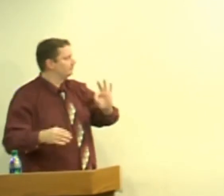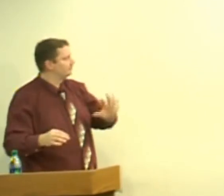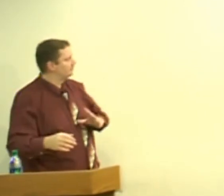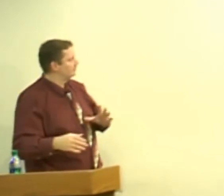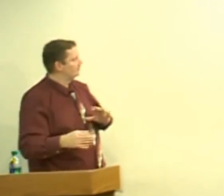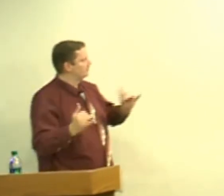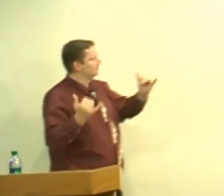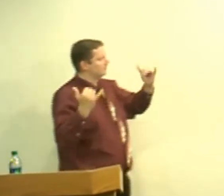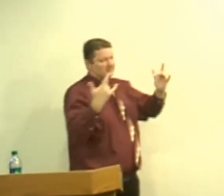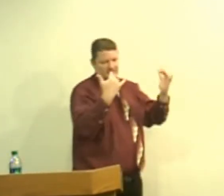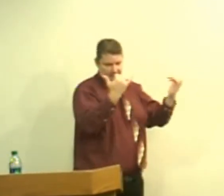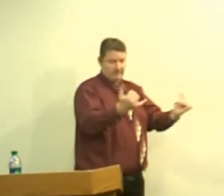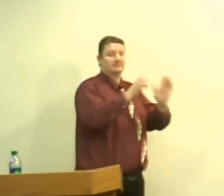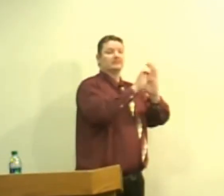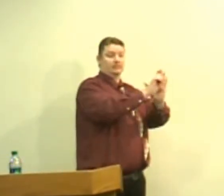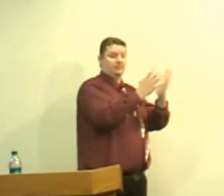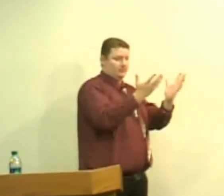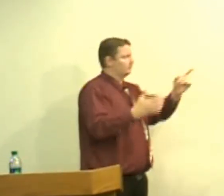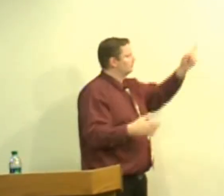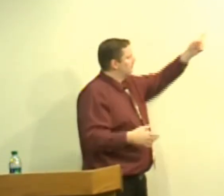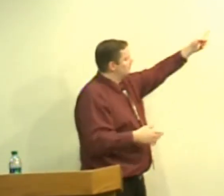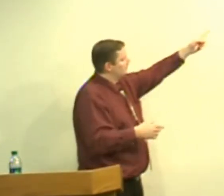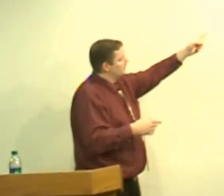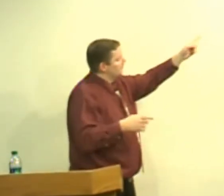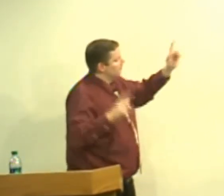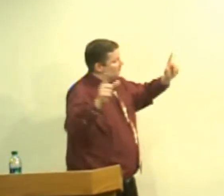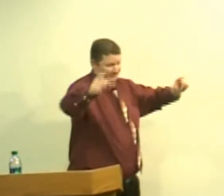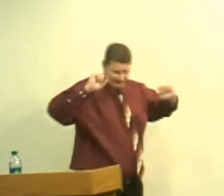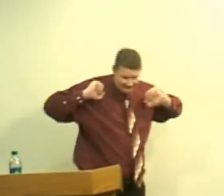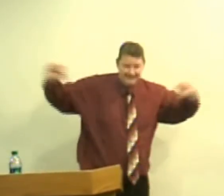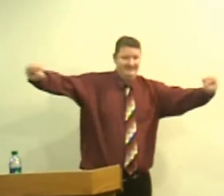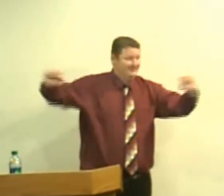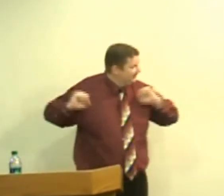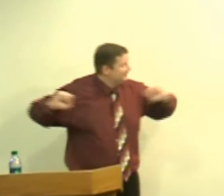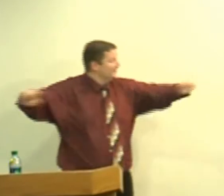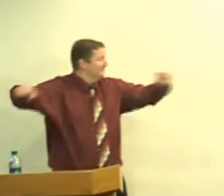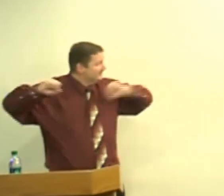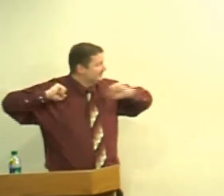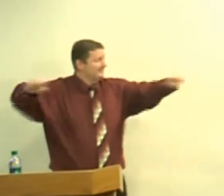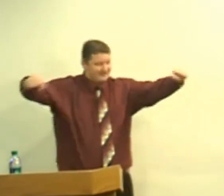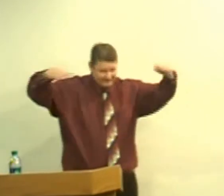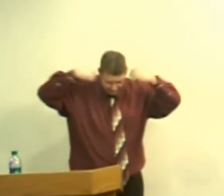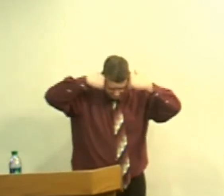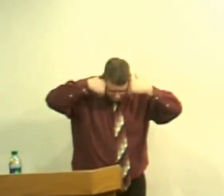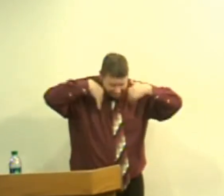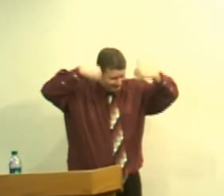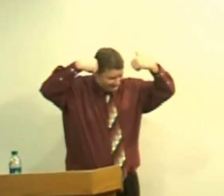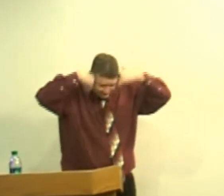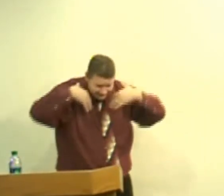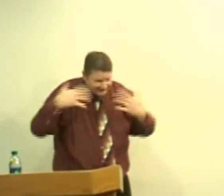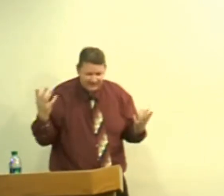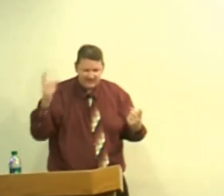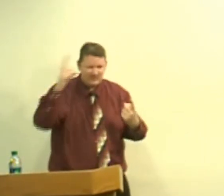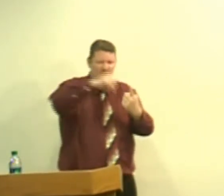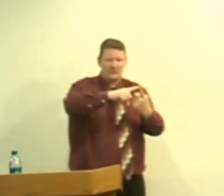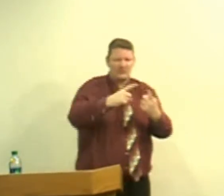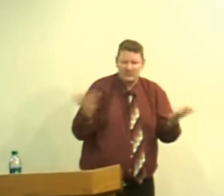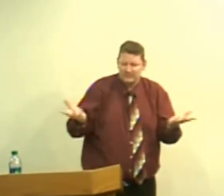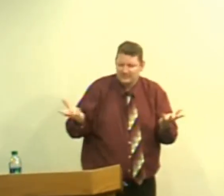I forgot to add this before we started this screen. So, exercise, work hard,